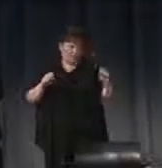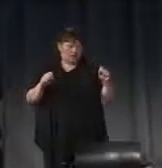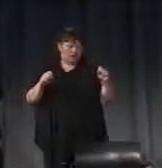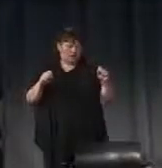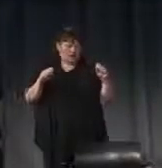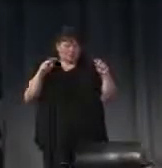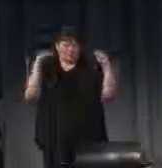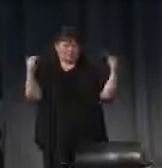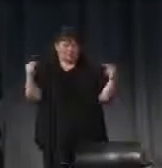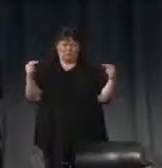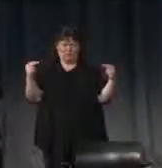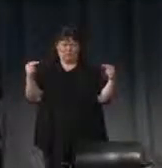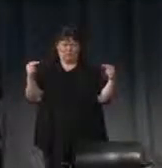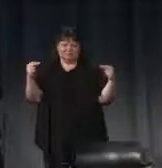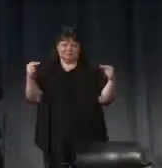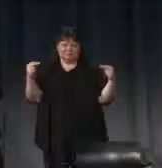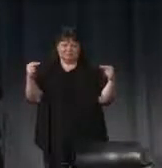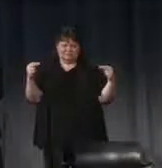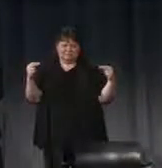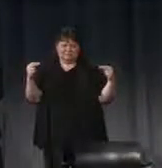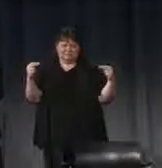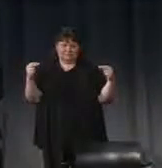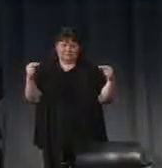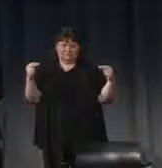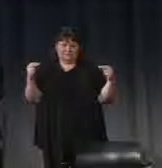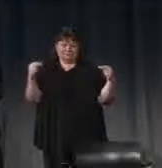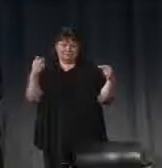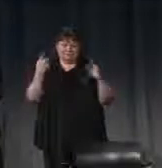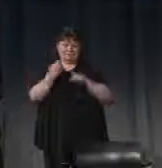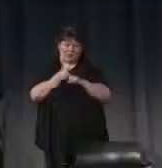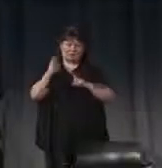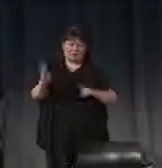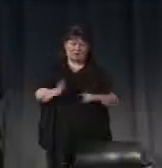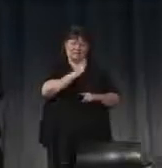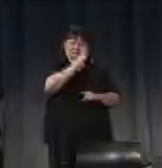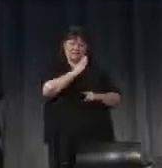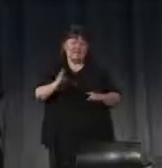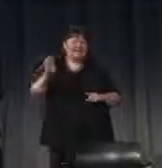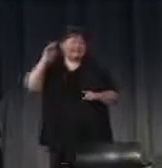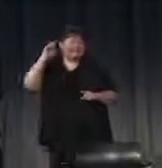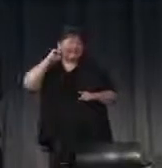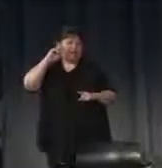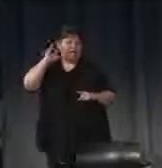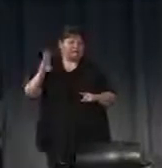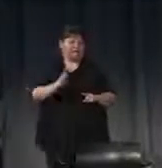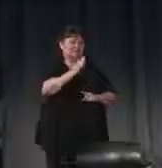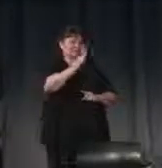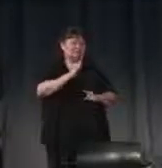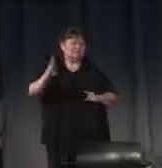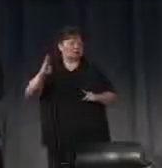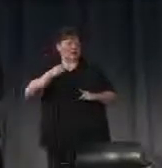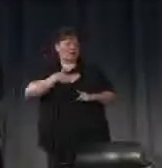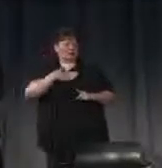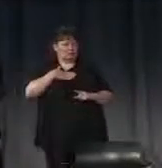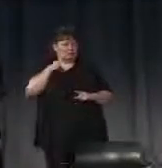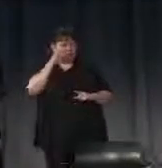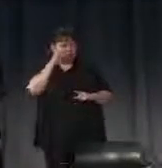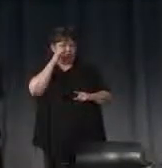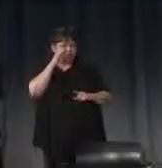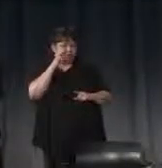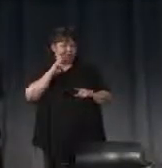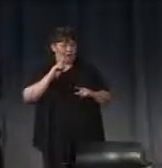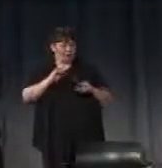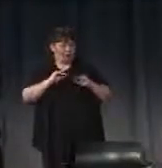from opposite ends of a certain spectrum, a sonic spectrum that I wanted to surface. So if I can get this